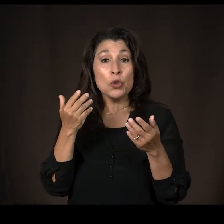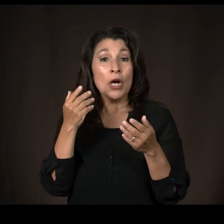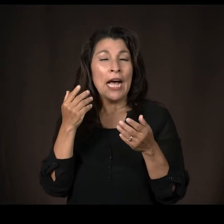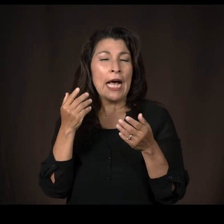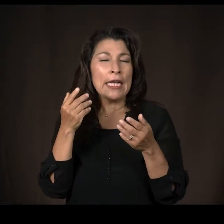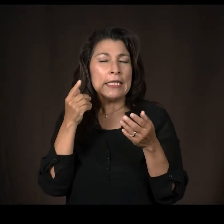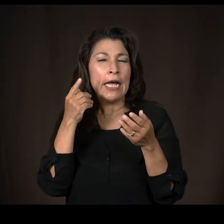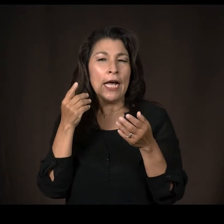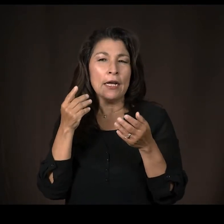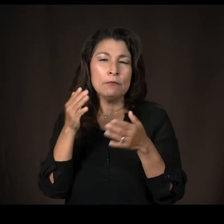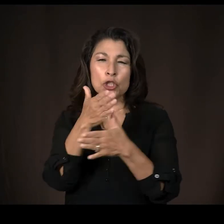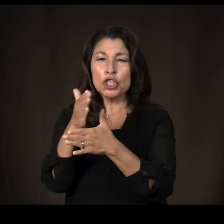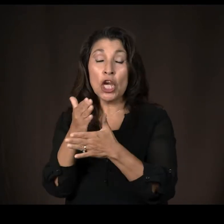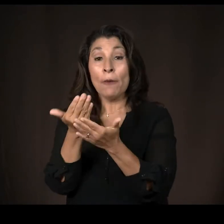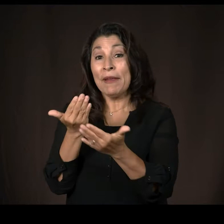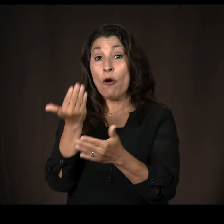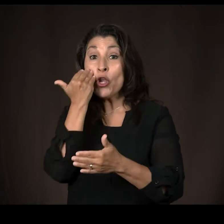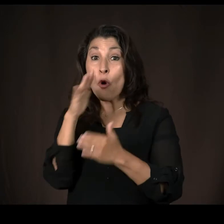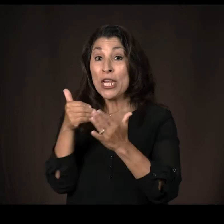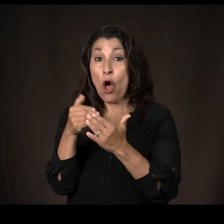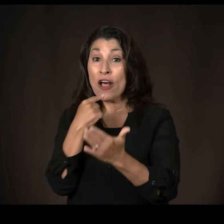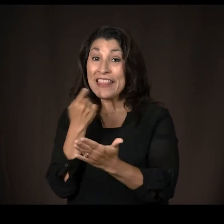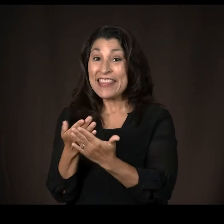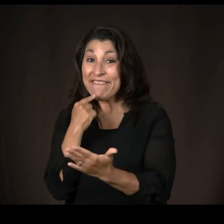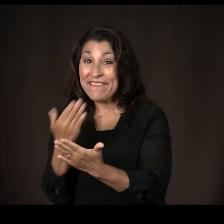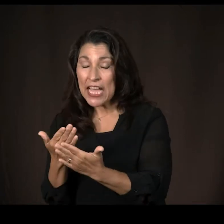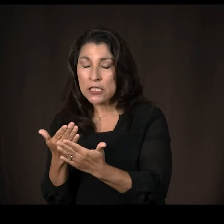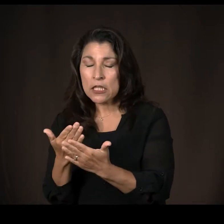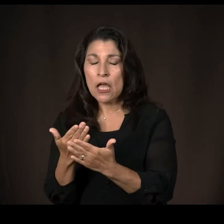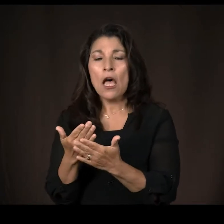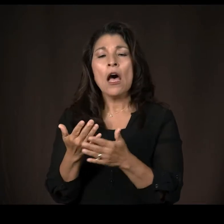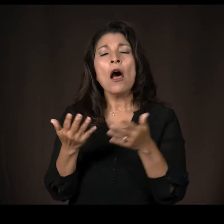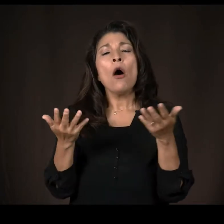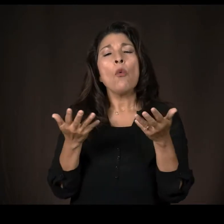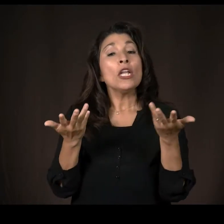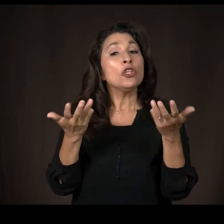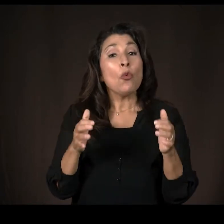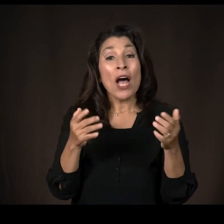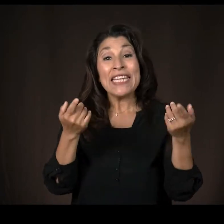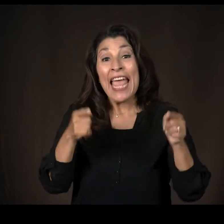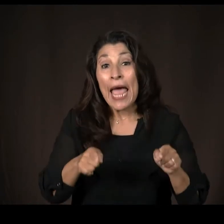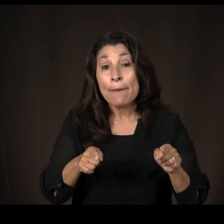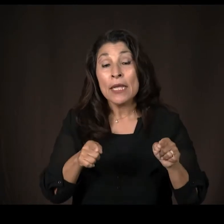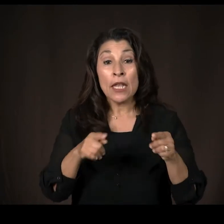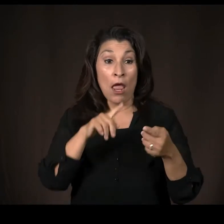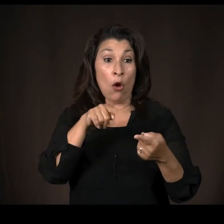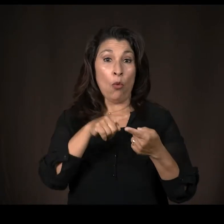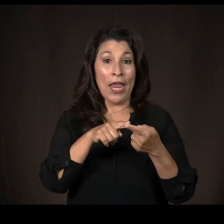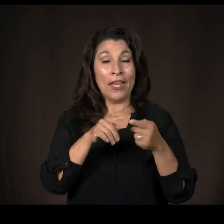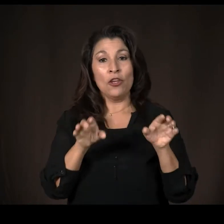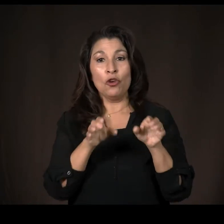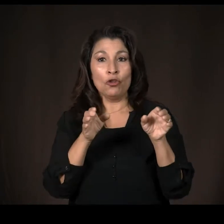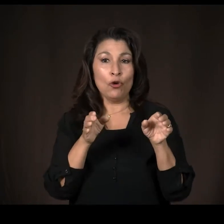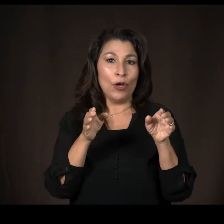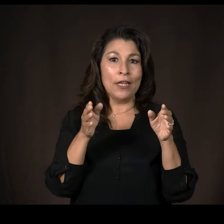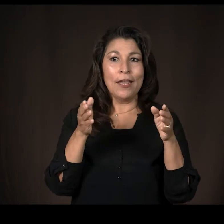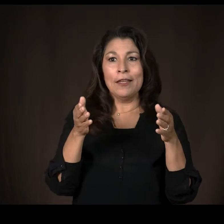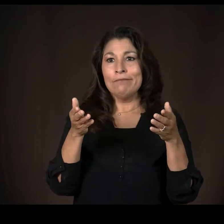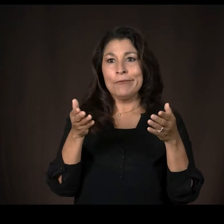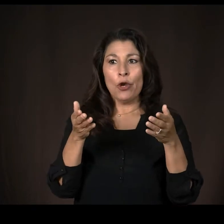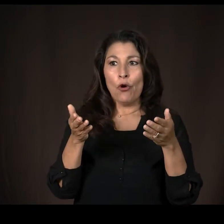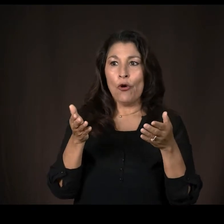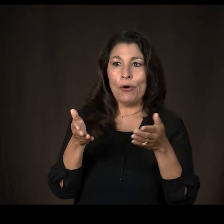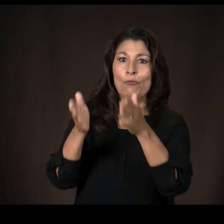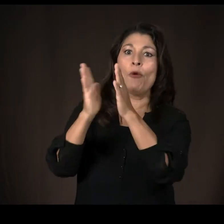the facts. You see, what you don't want to happen when you're making your pitch or proposal for